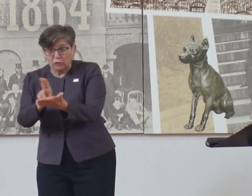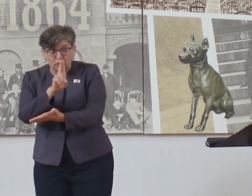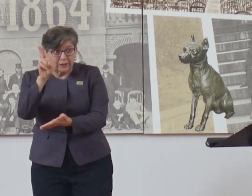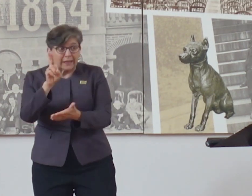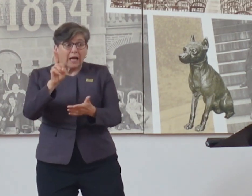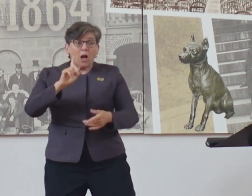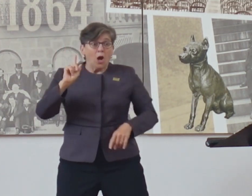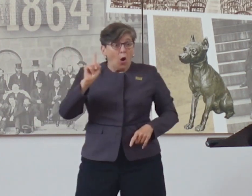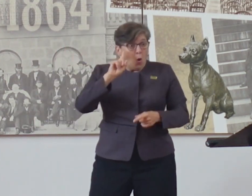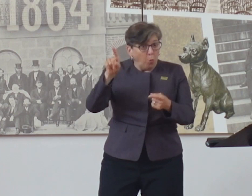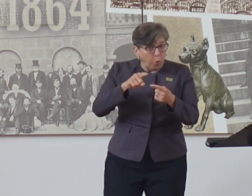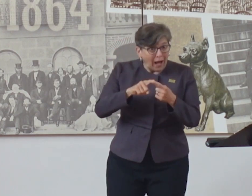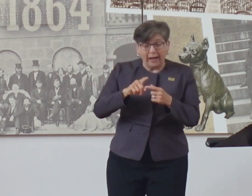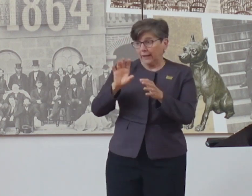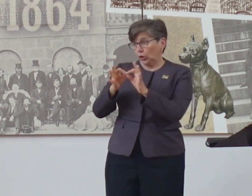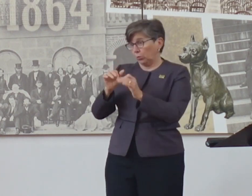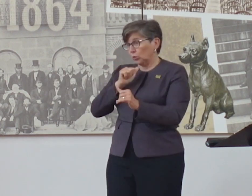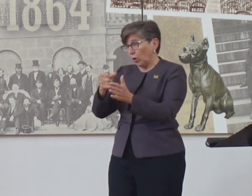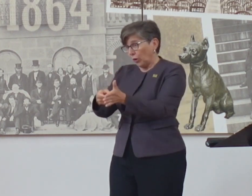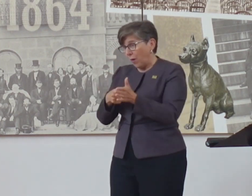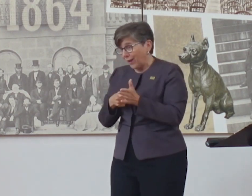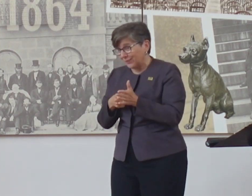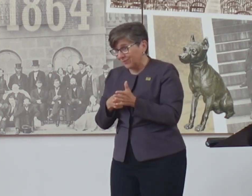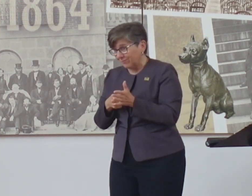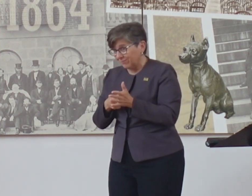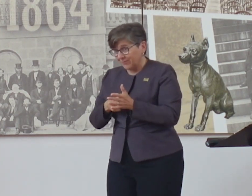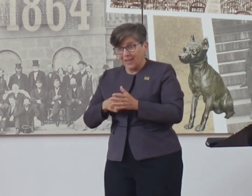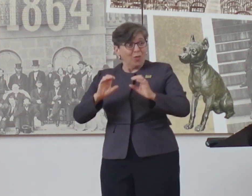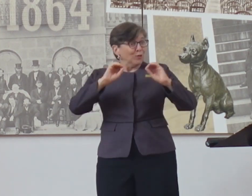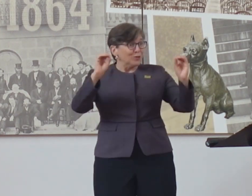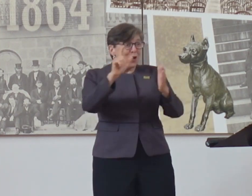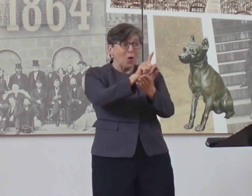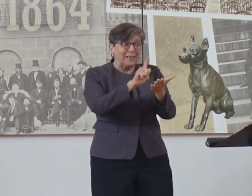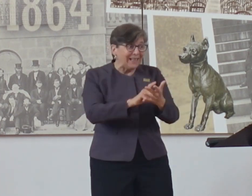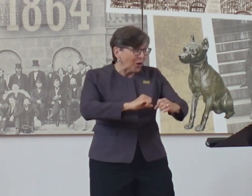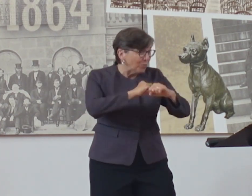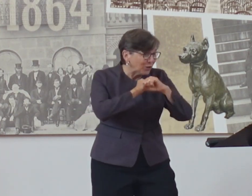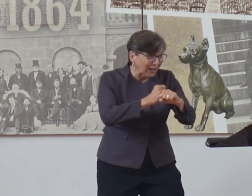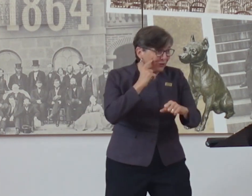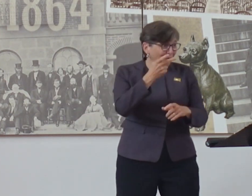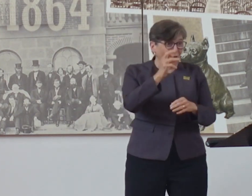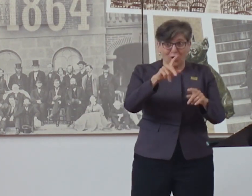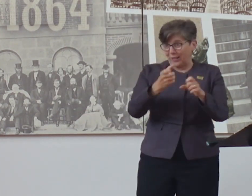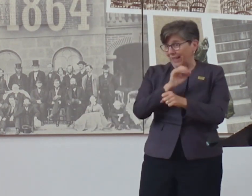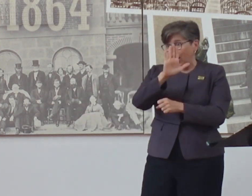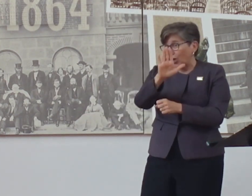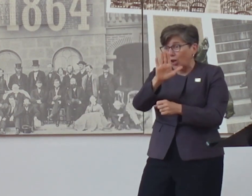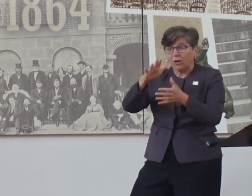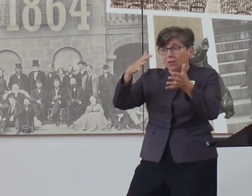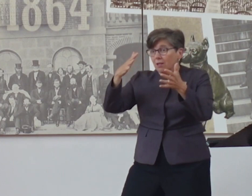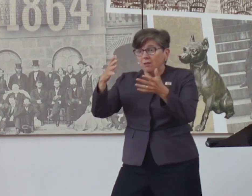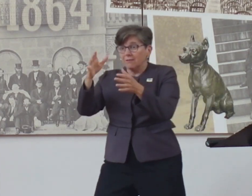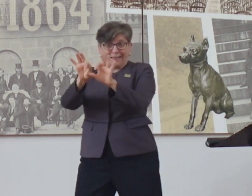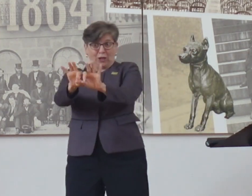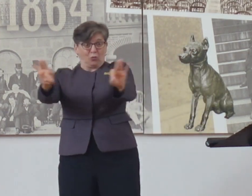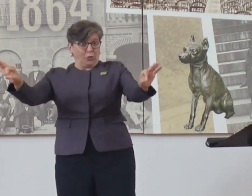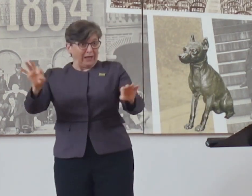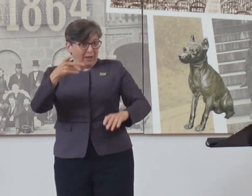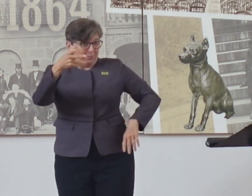PhD at Catholic University back at a time when interpreters were not required for accessibility. There was no way for her to get access to